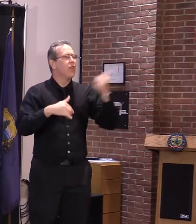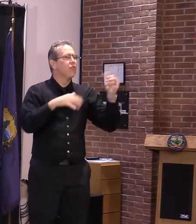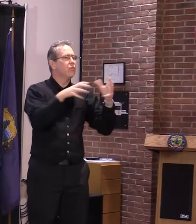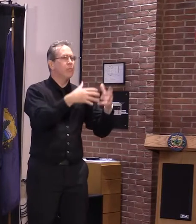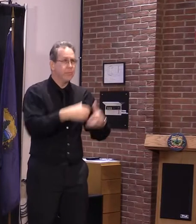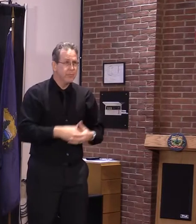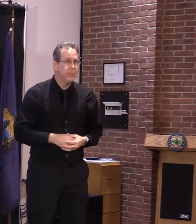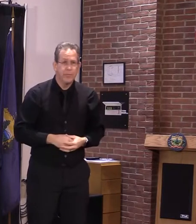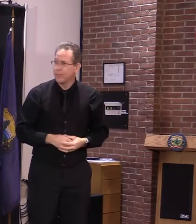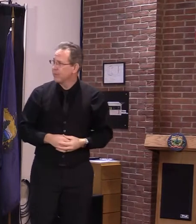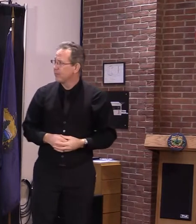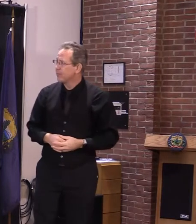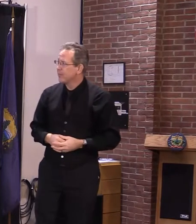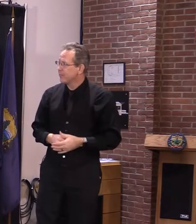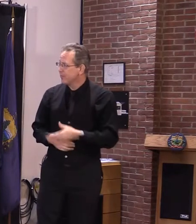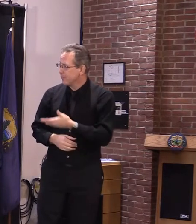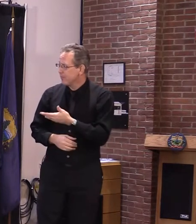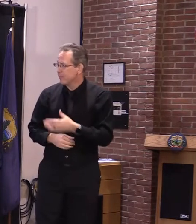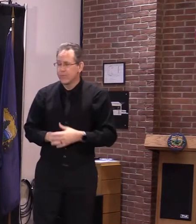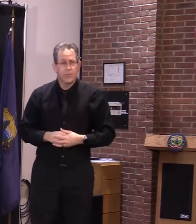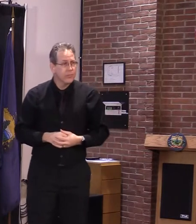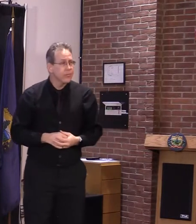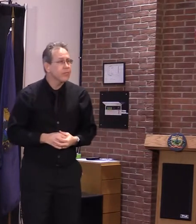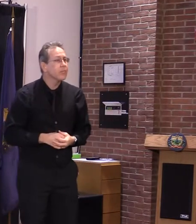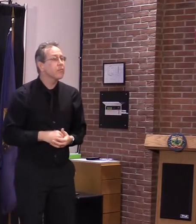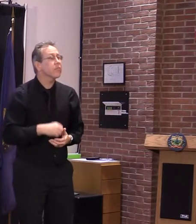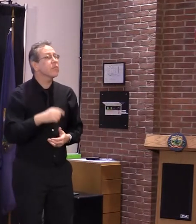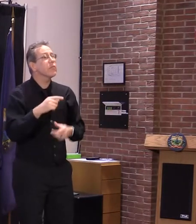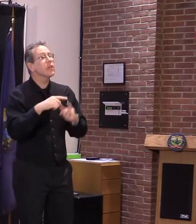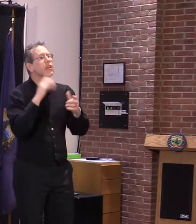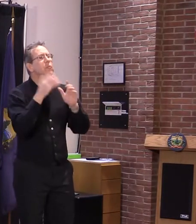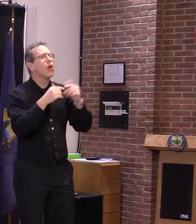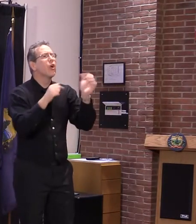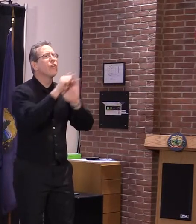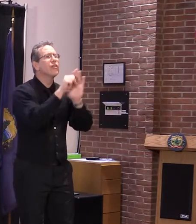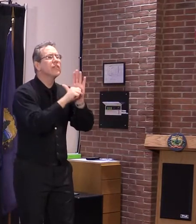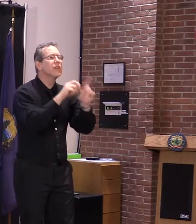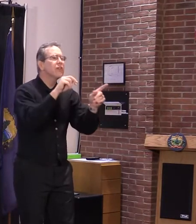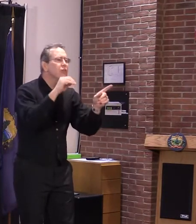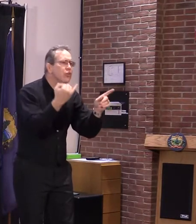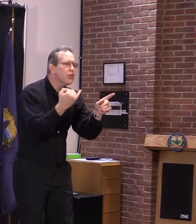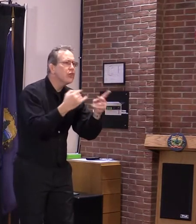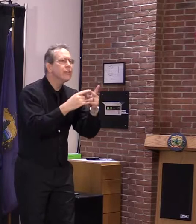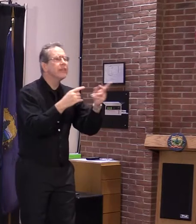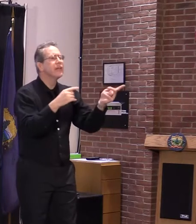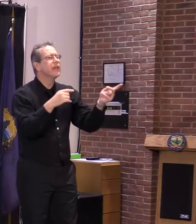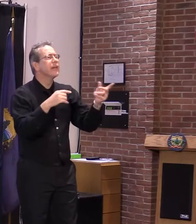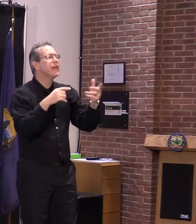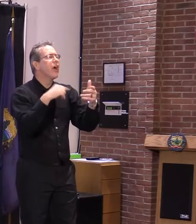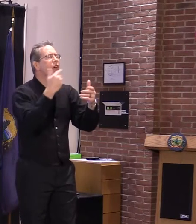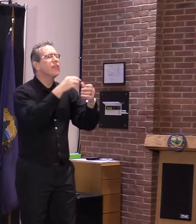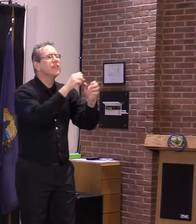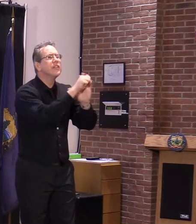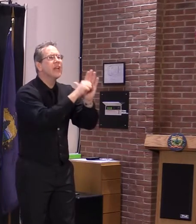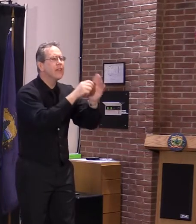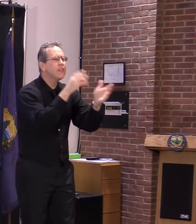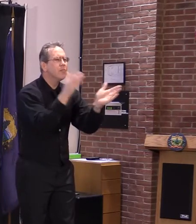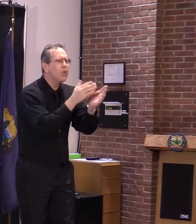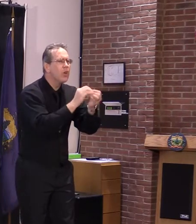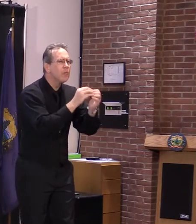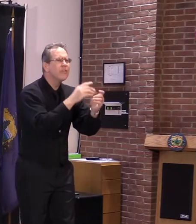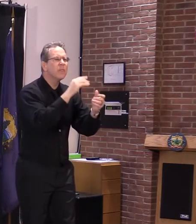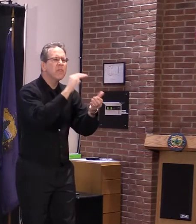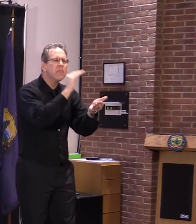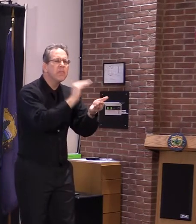So a few of those states like New Jersey, New York, and Connecticut, their cases have been coming down around 50 to 60% since